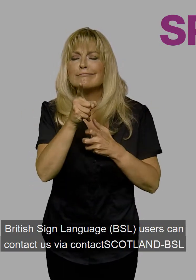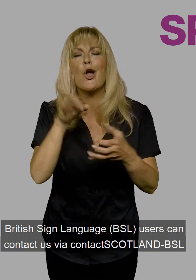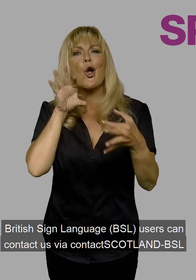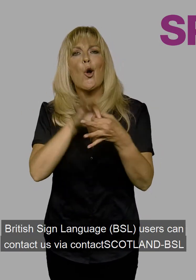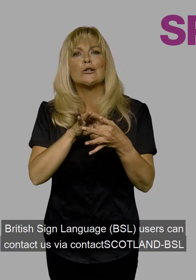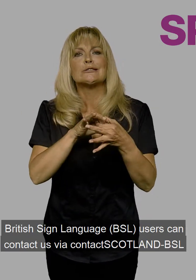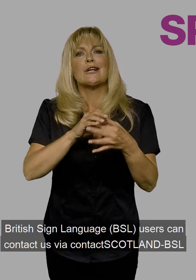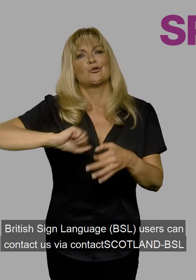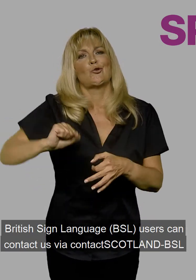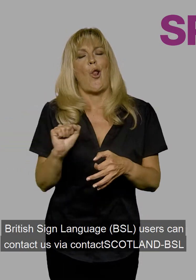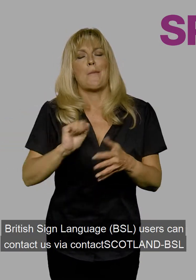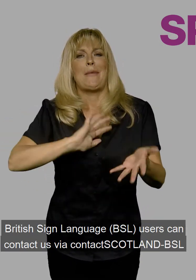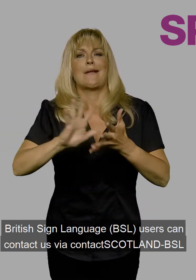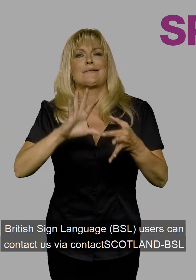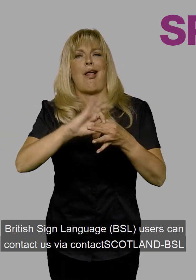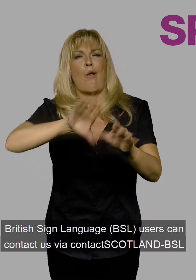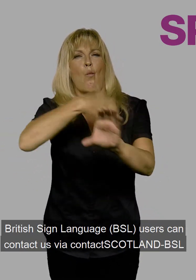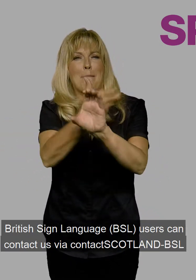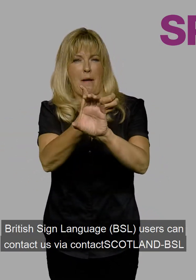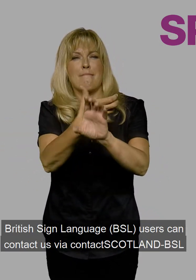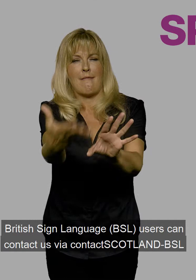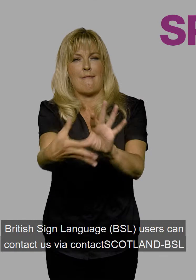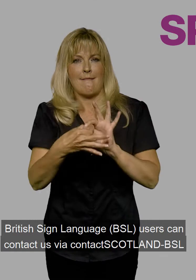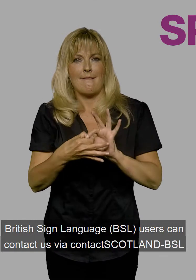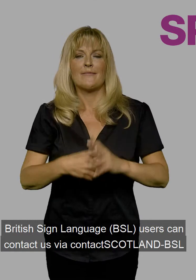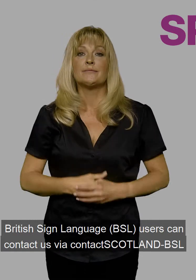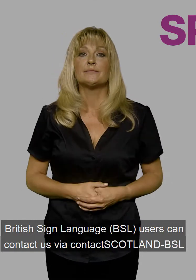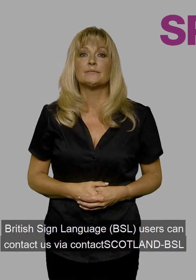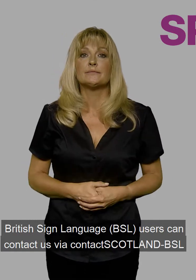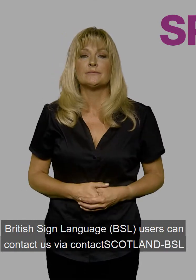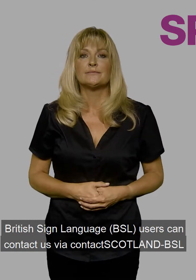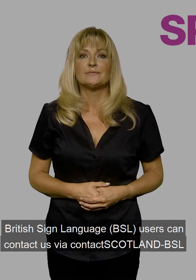users can contact us via Contact Scotland-BSL.